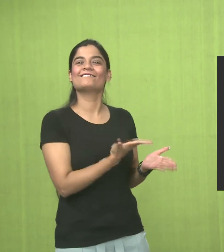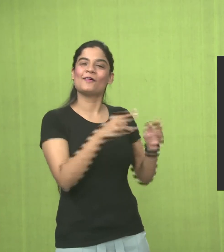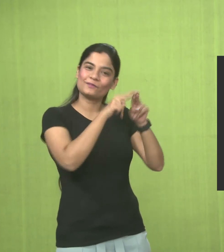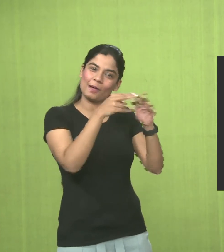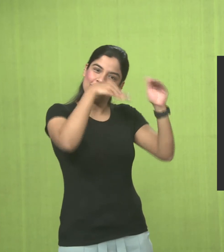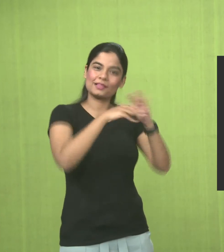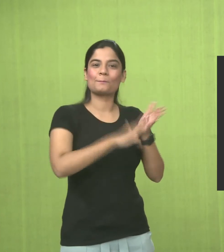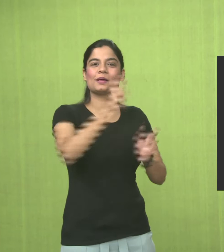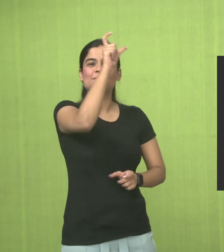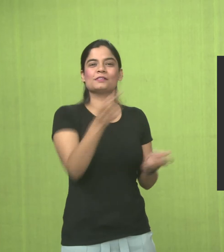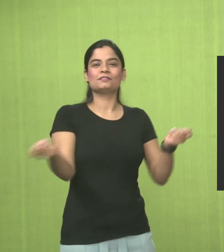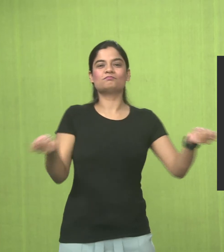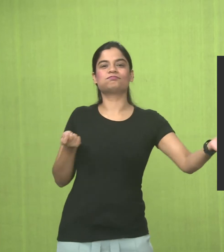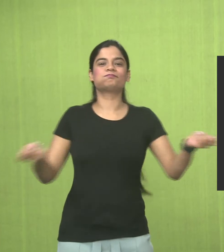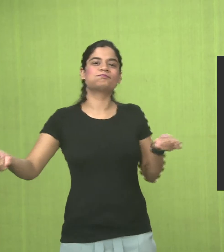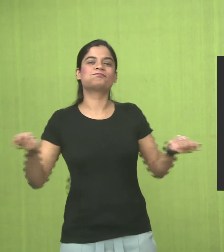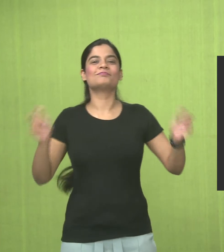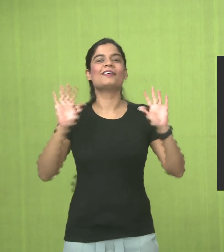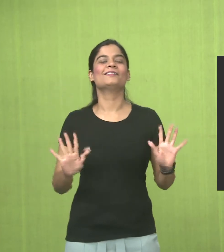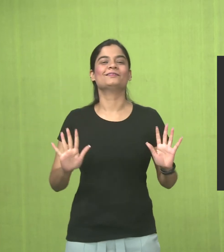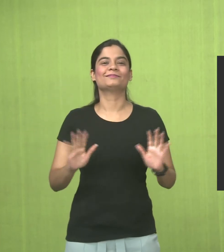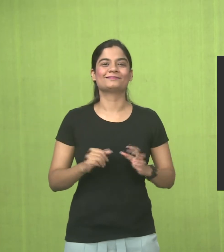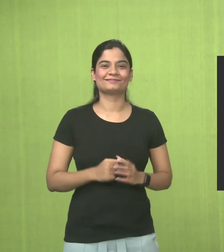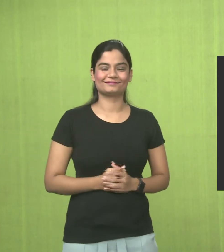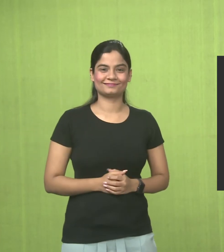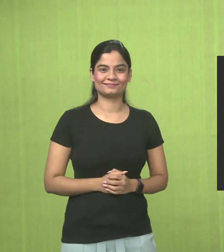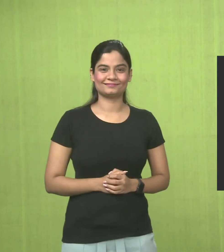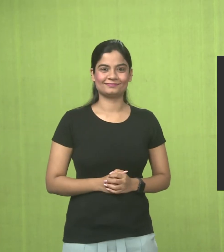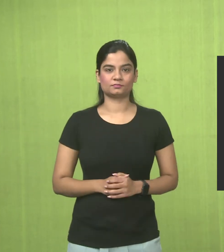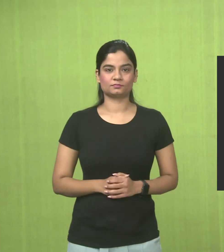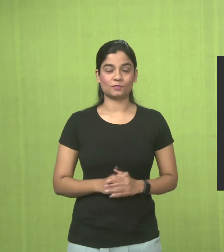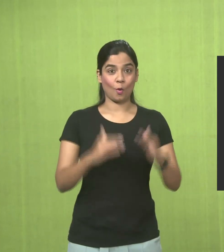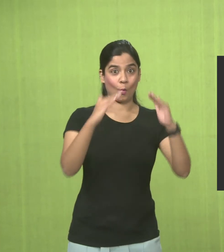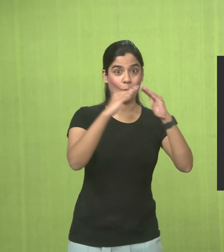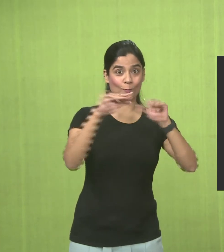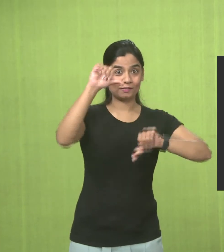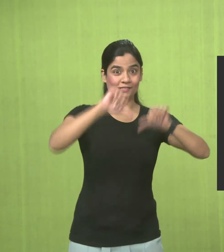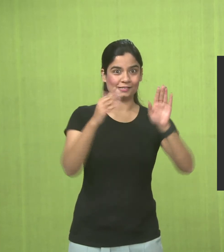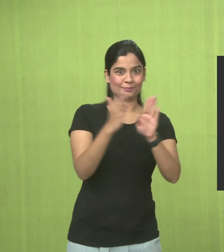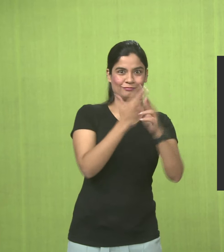of the house. So we do have family managers. Now we will